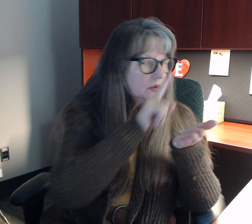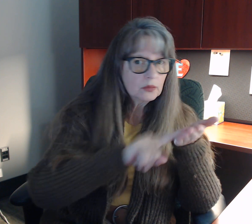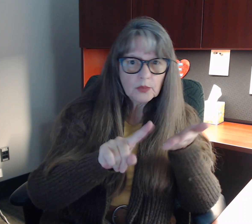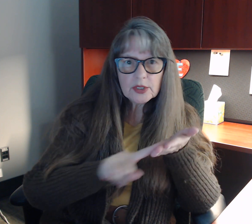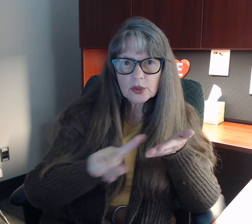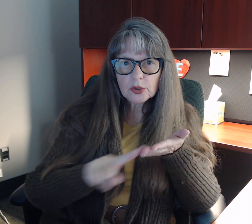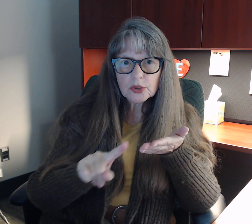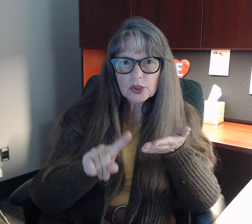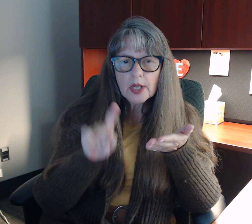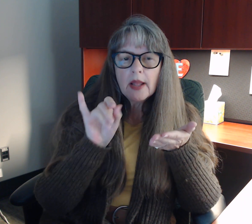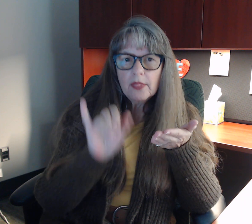research